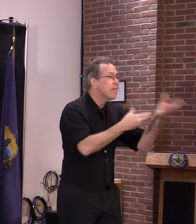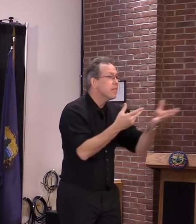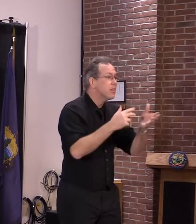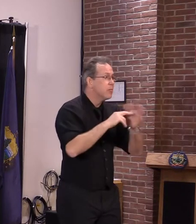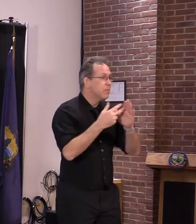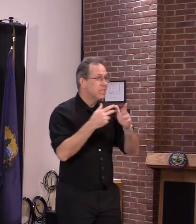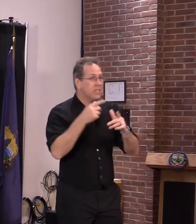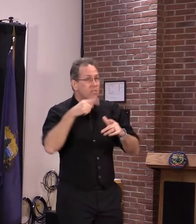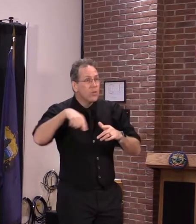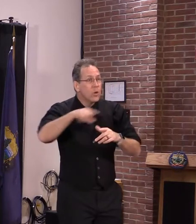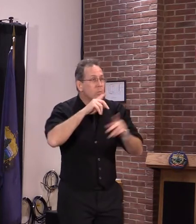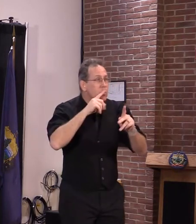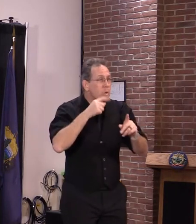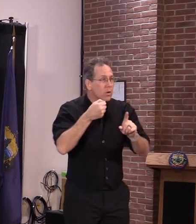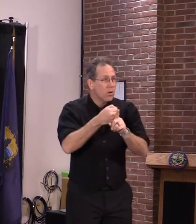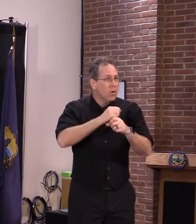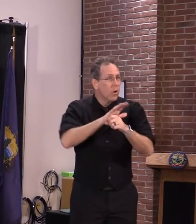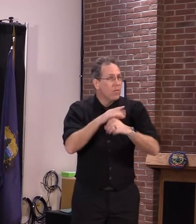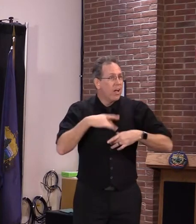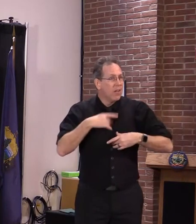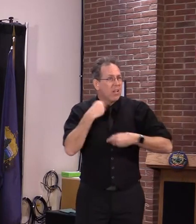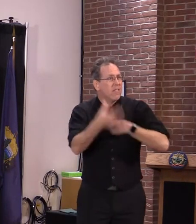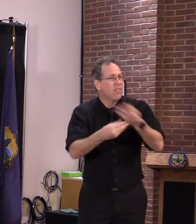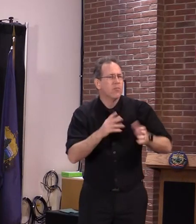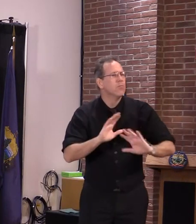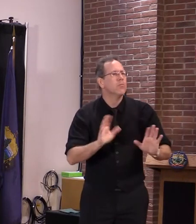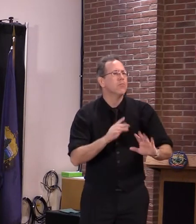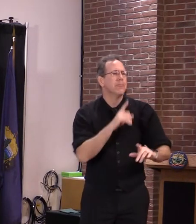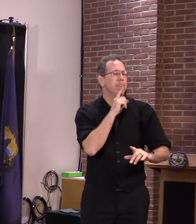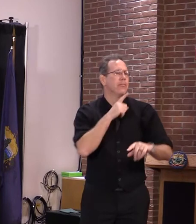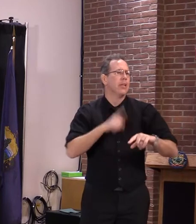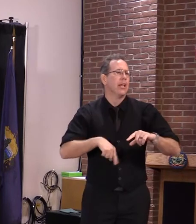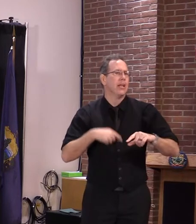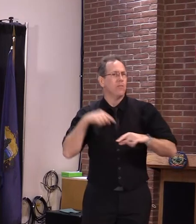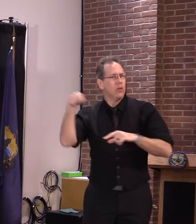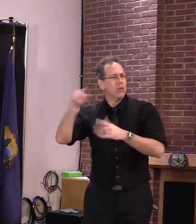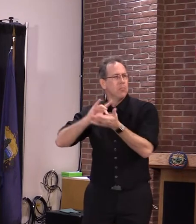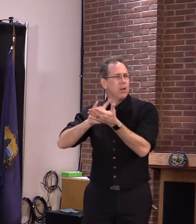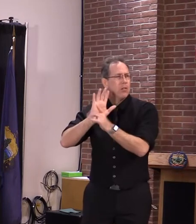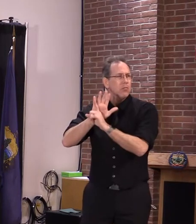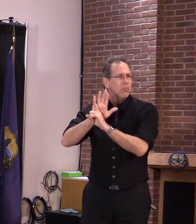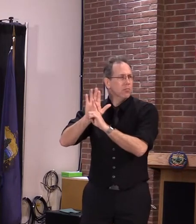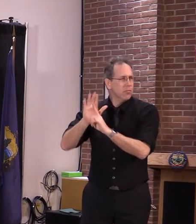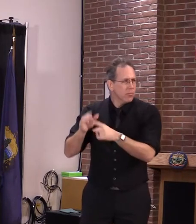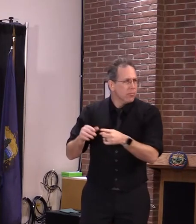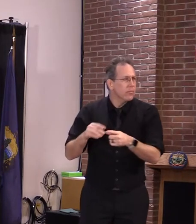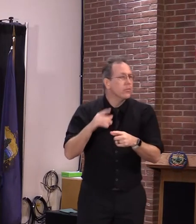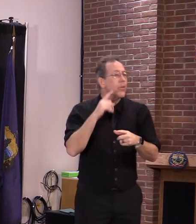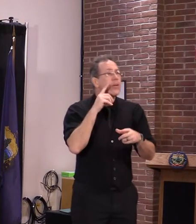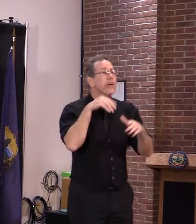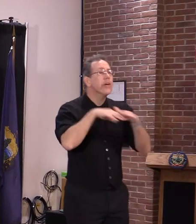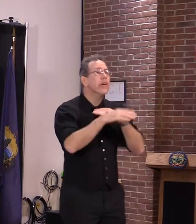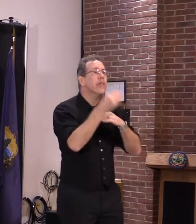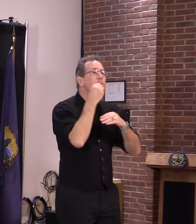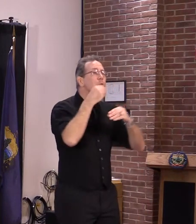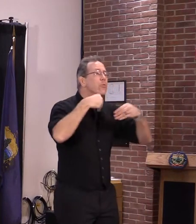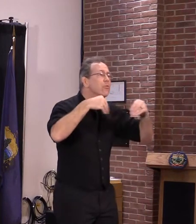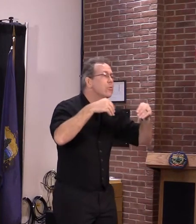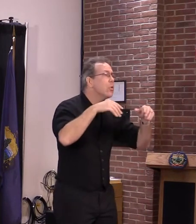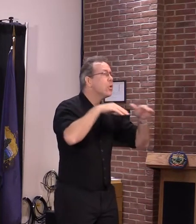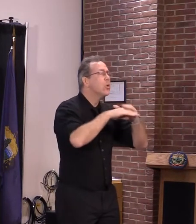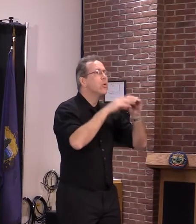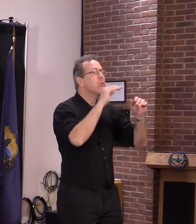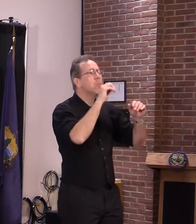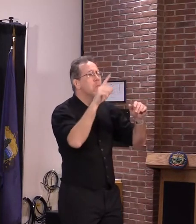or someone who's in isolation or quarantine. They are precautionary, and while they have a higher grade of efficacy against the